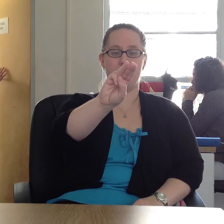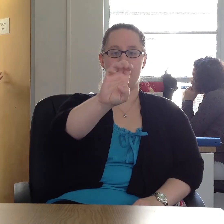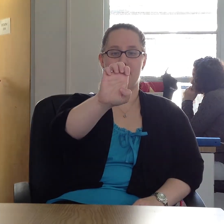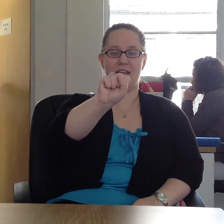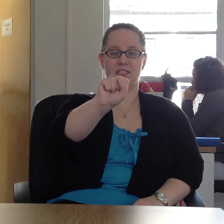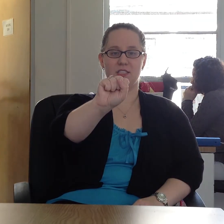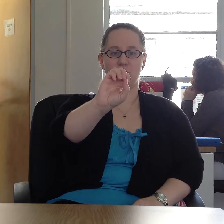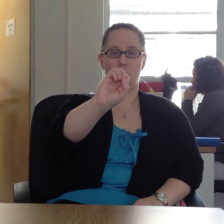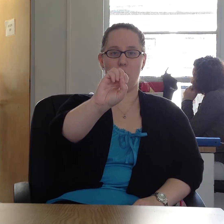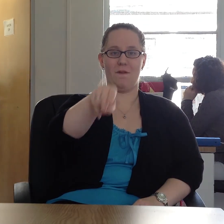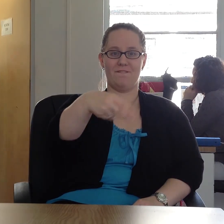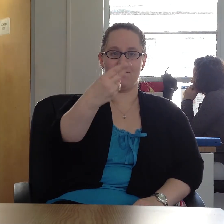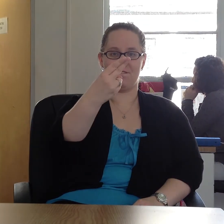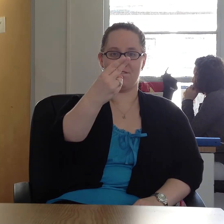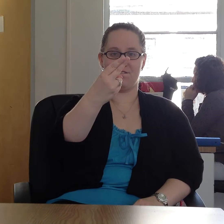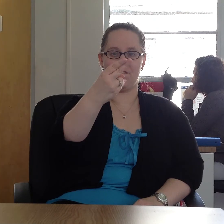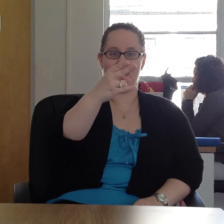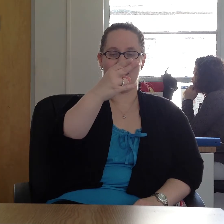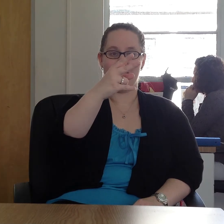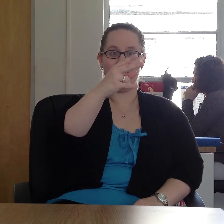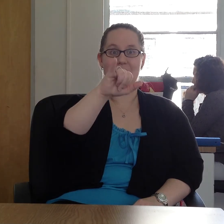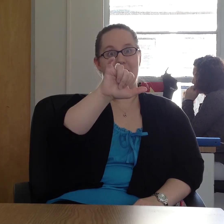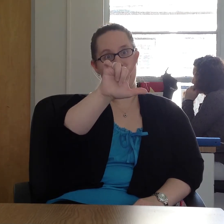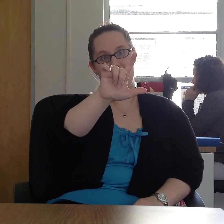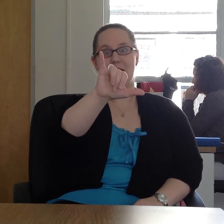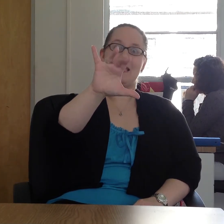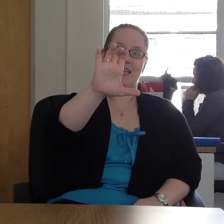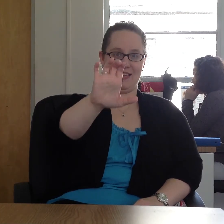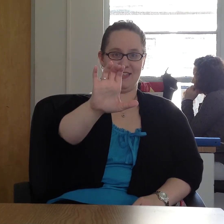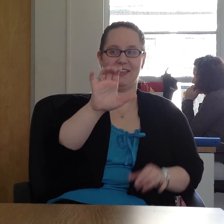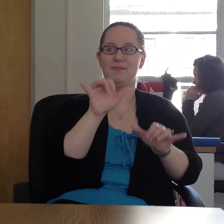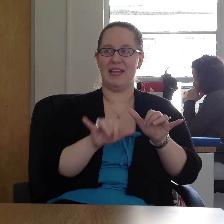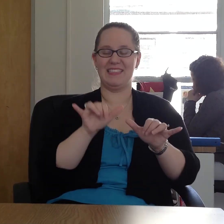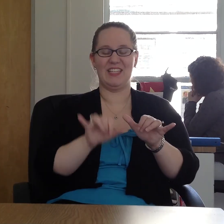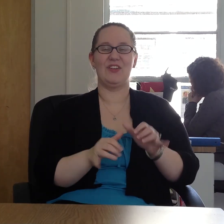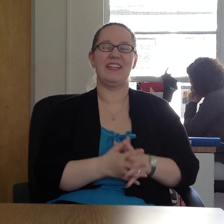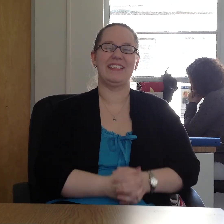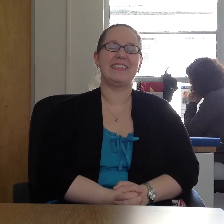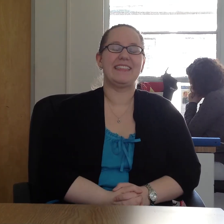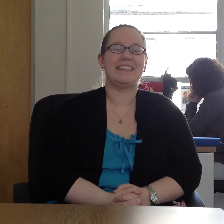Mesophilic bacteria.